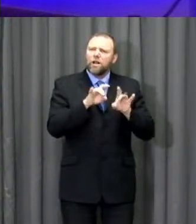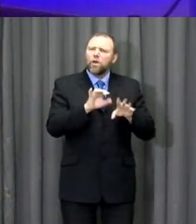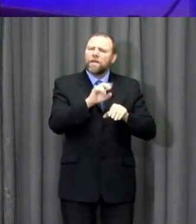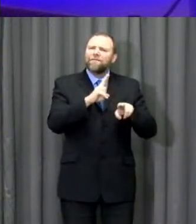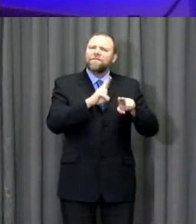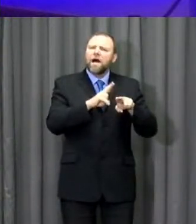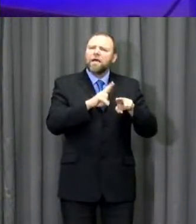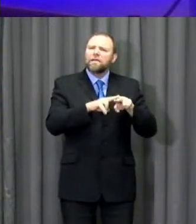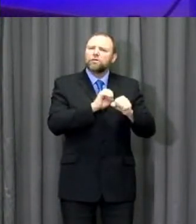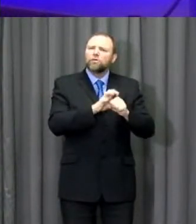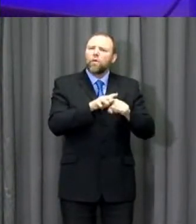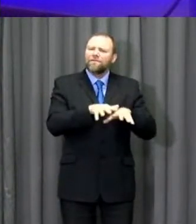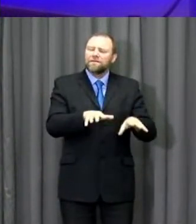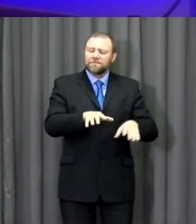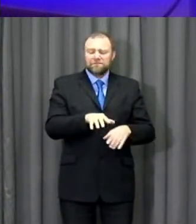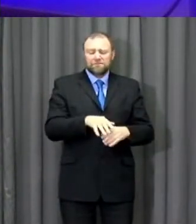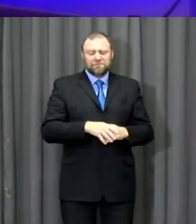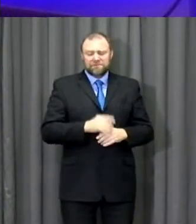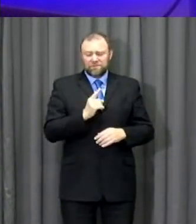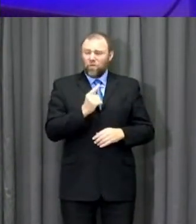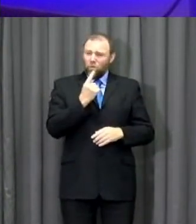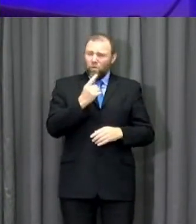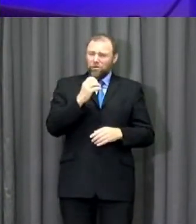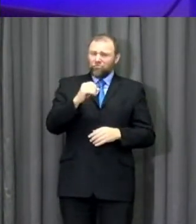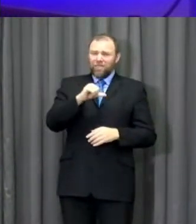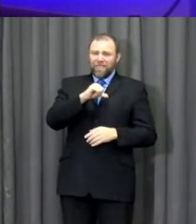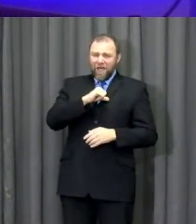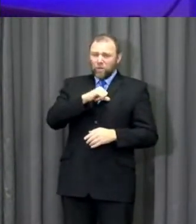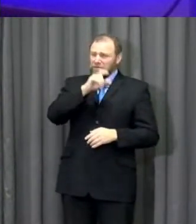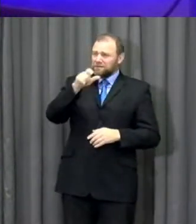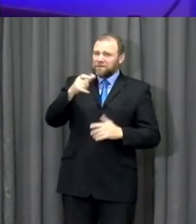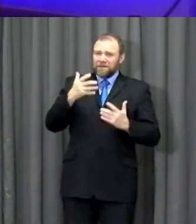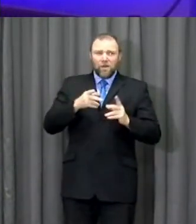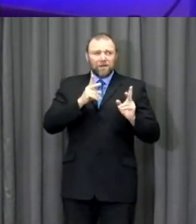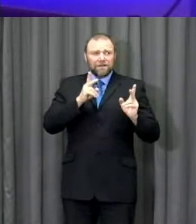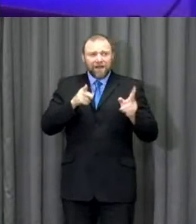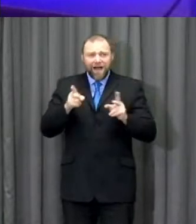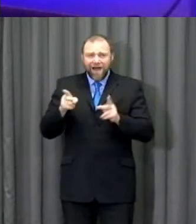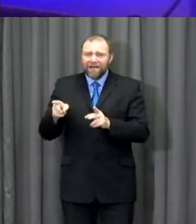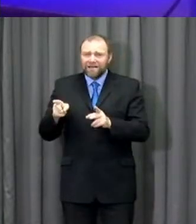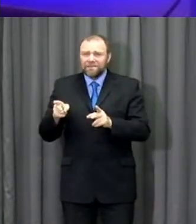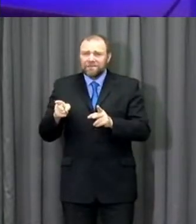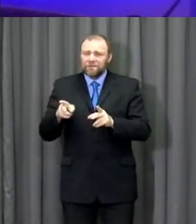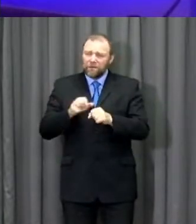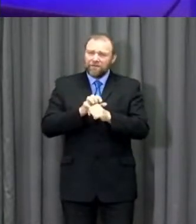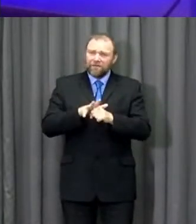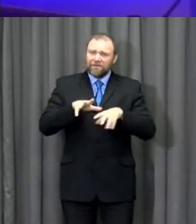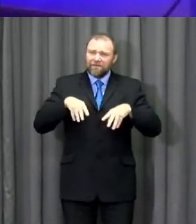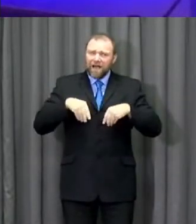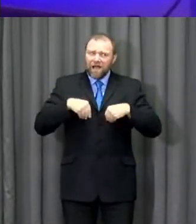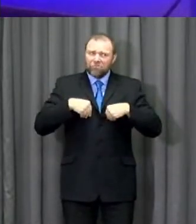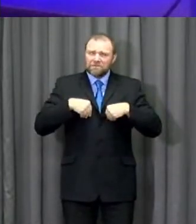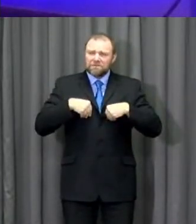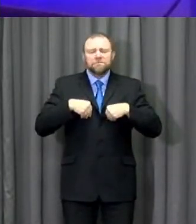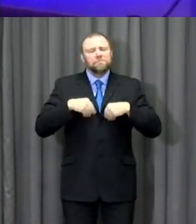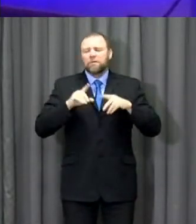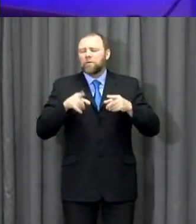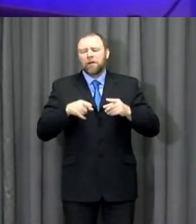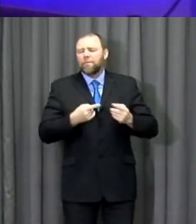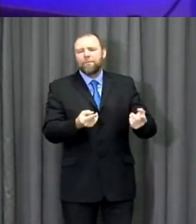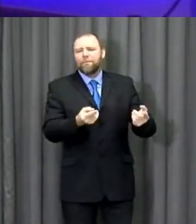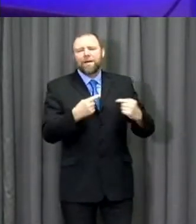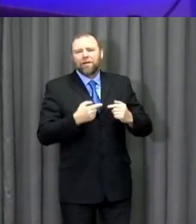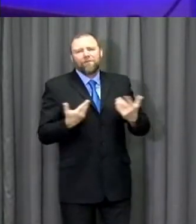100,000 people across the UK who have now died with the virus. And of course, Those people can't be brought back, but we need to learn